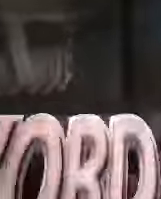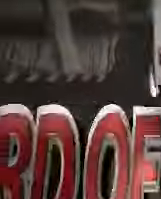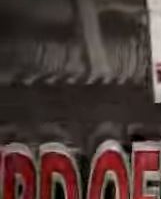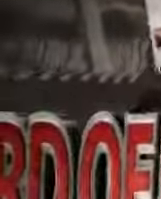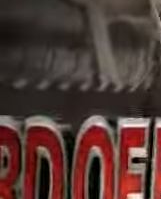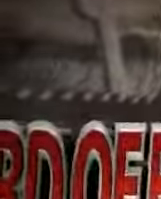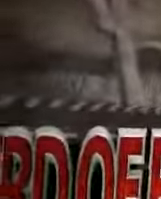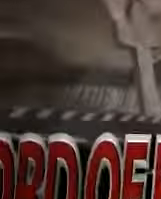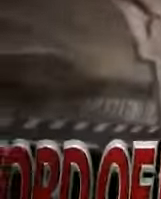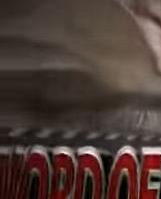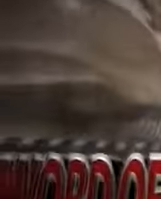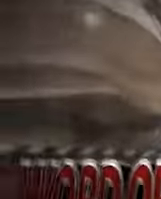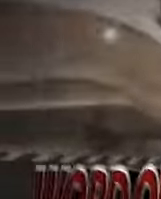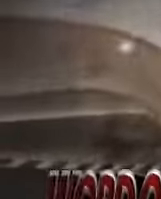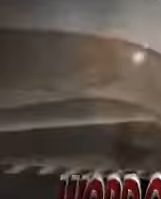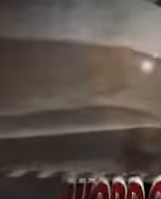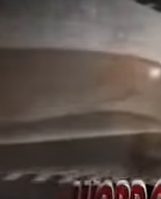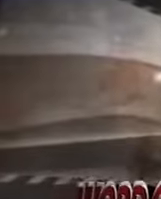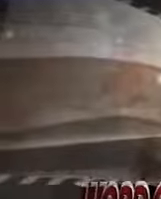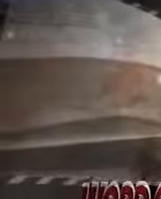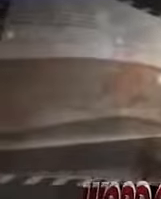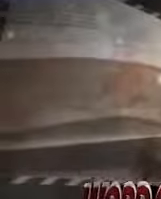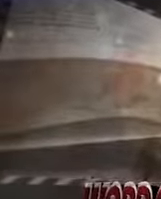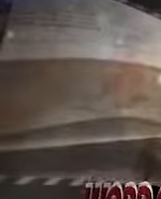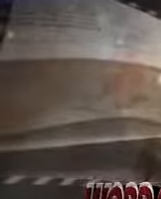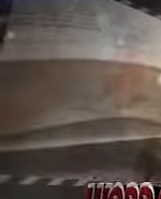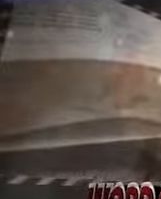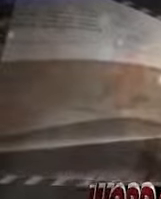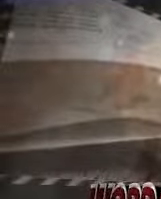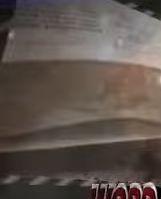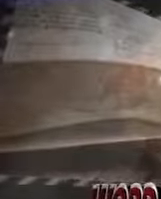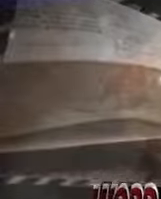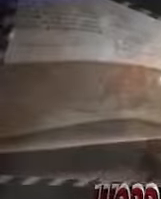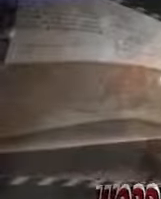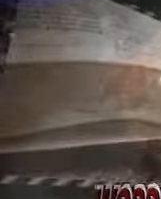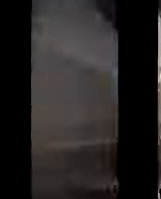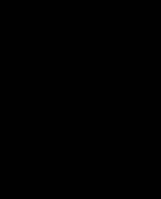everything I give to you,